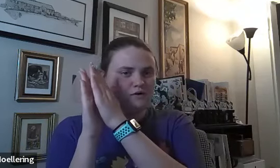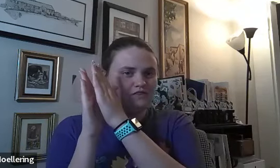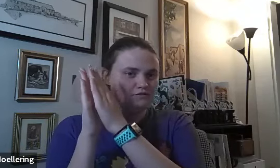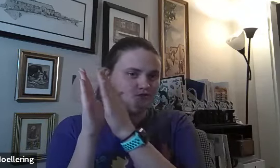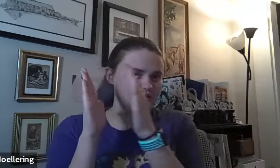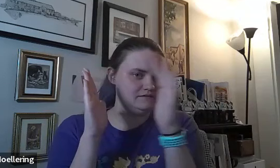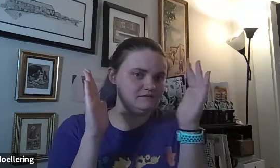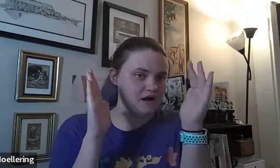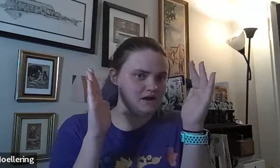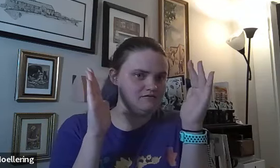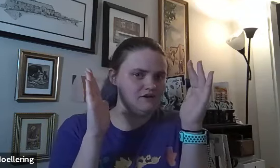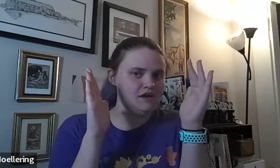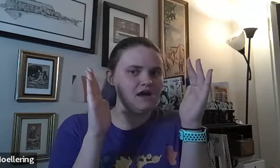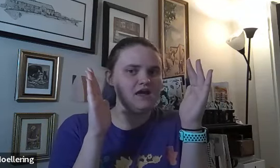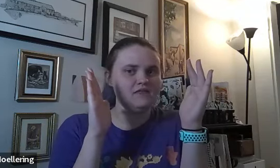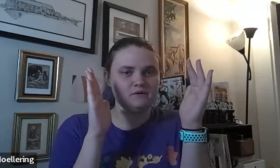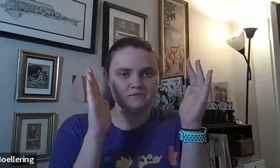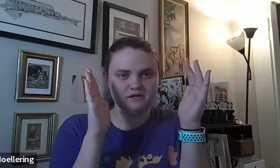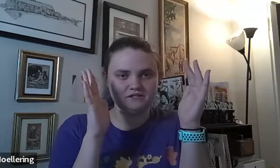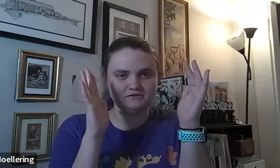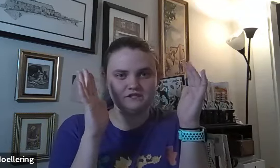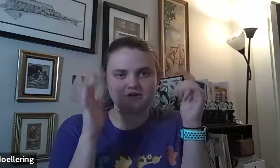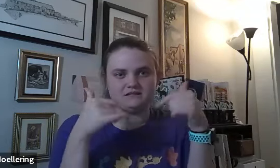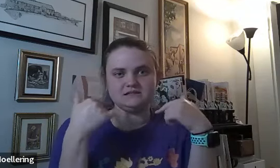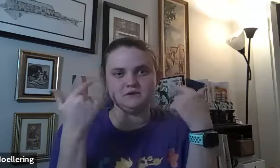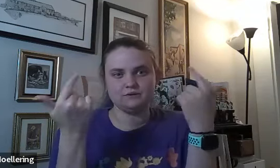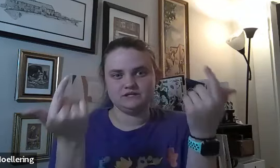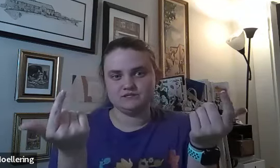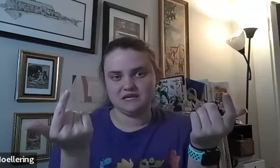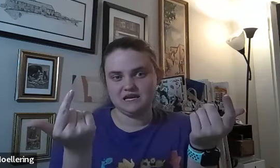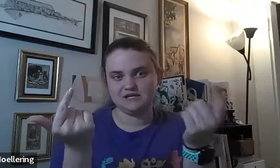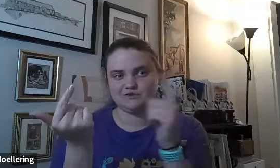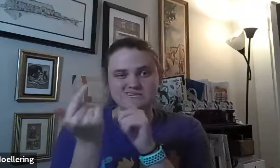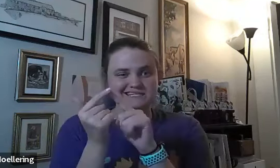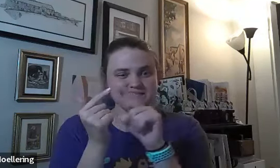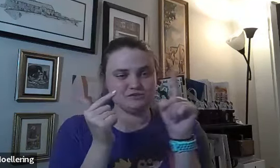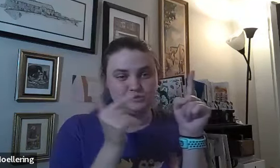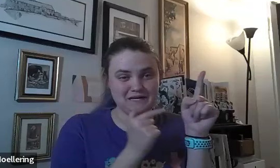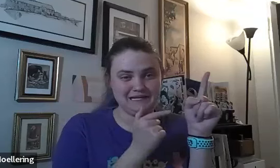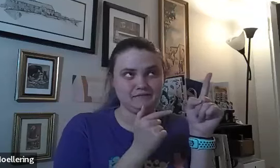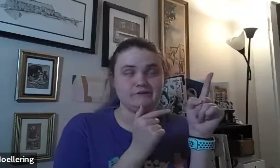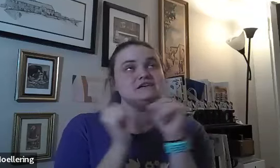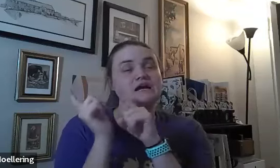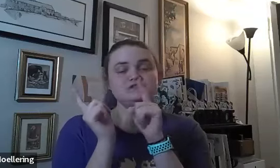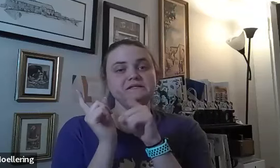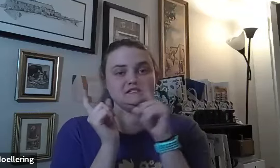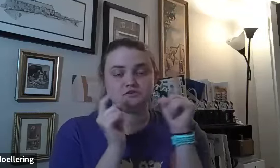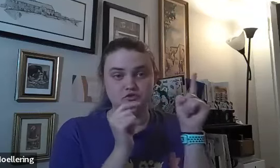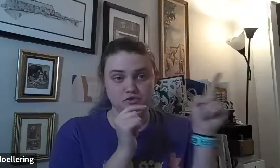21 through 25. And then what I'm going to do to you guys is I'm going to say 26 through 20. I'll say, I guess 26 through